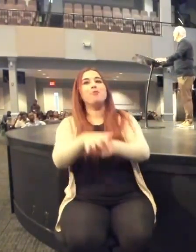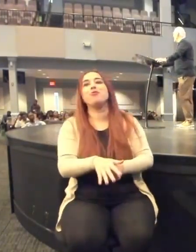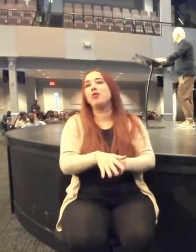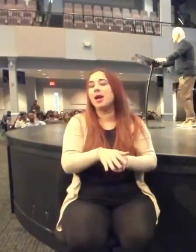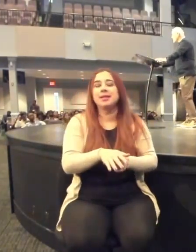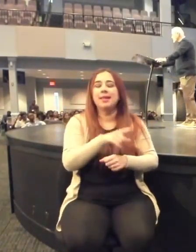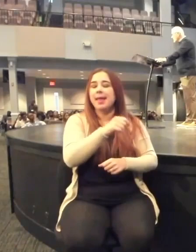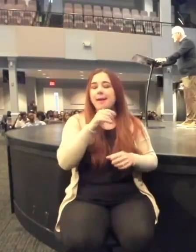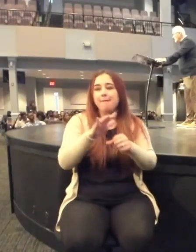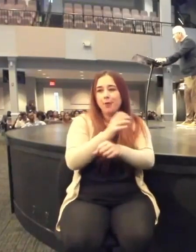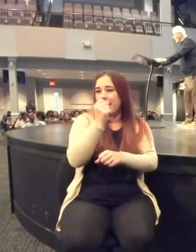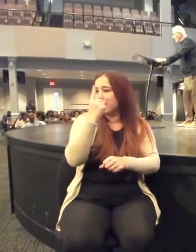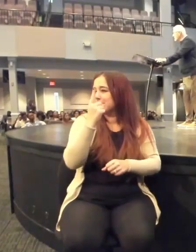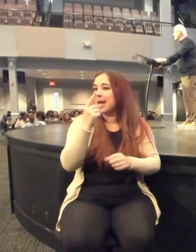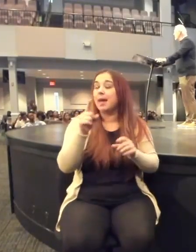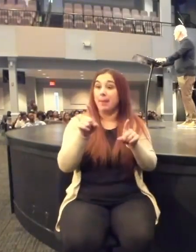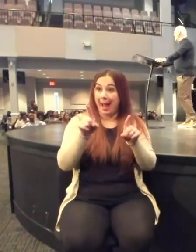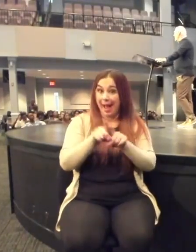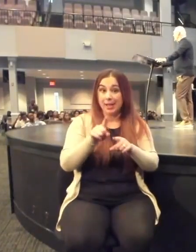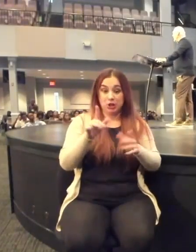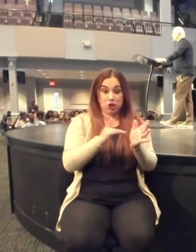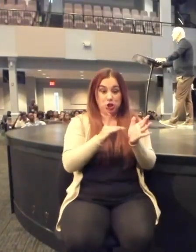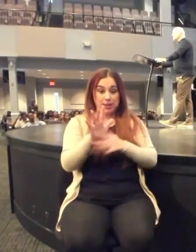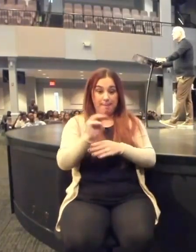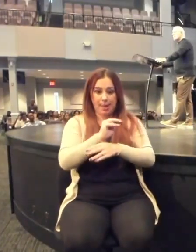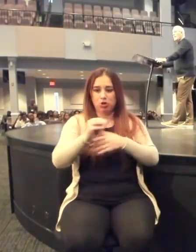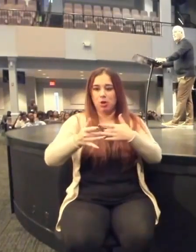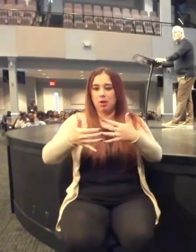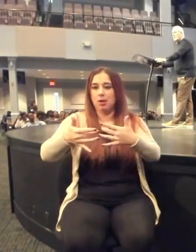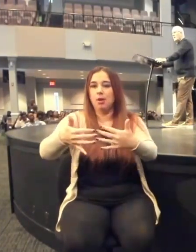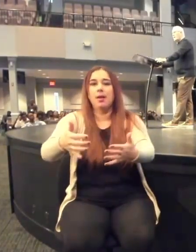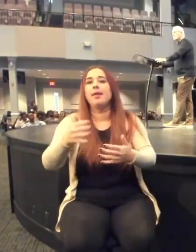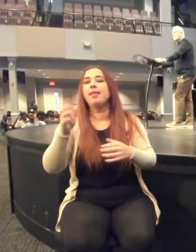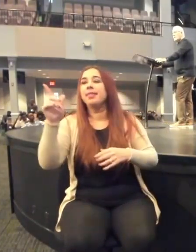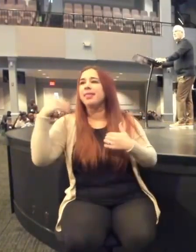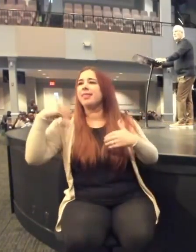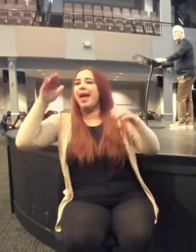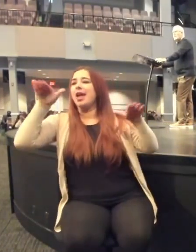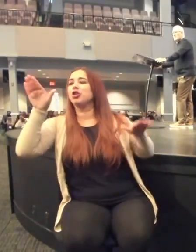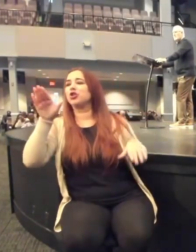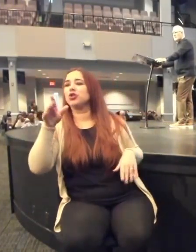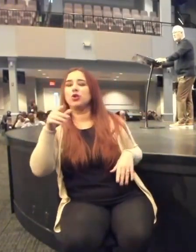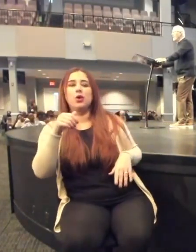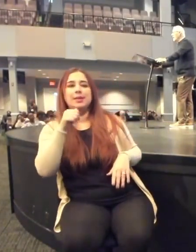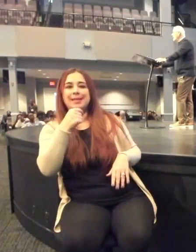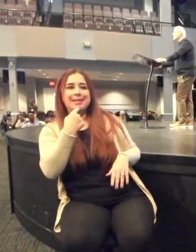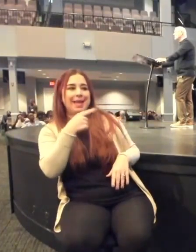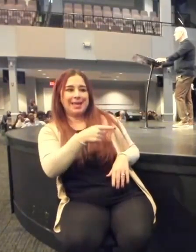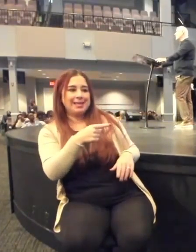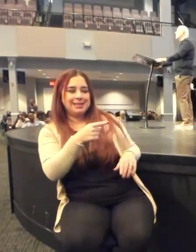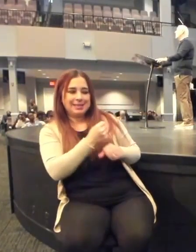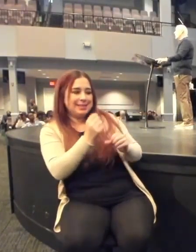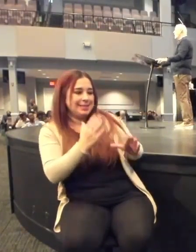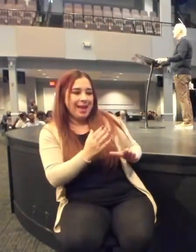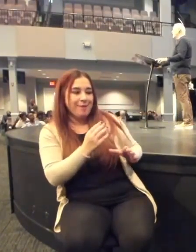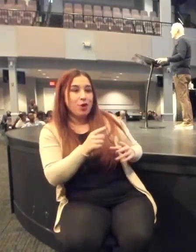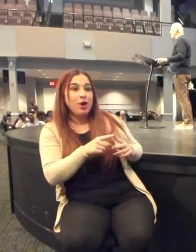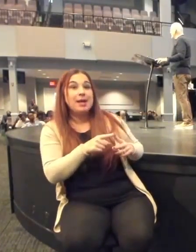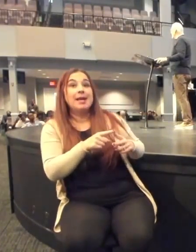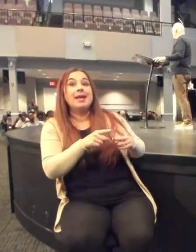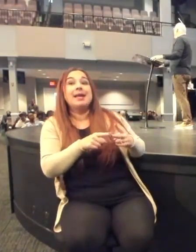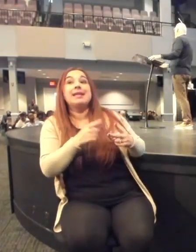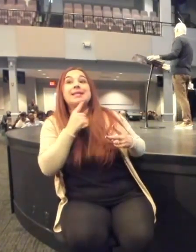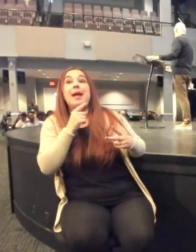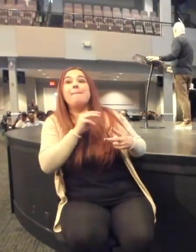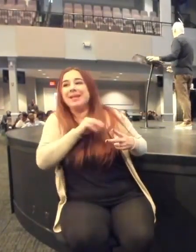the ministry of Jesus progressed, but the angel didn't stop in saying he's the Savior. He said he's the Messiah. He's the one you've been waiting on.